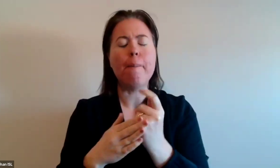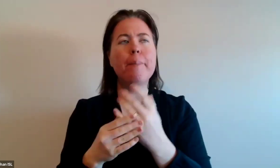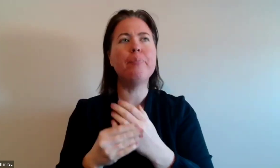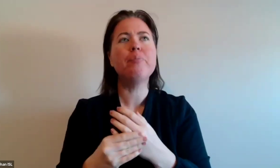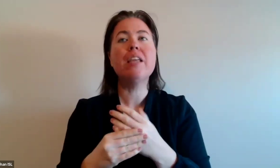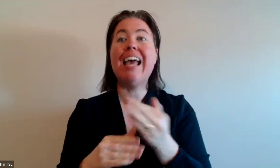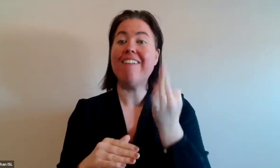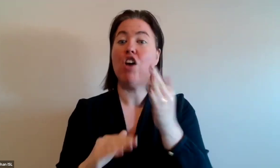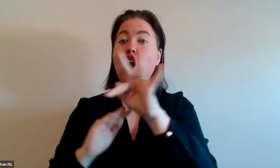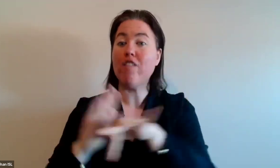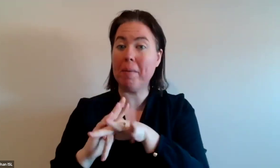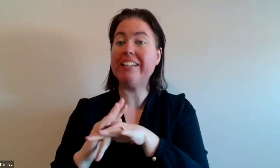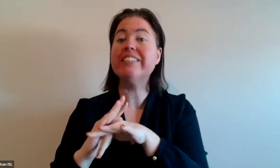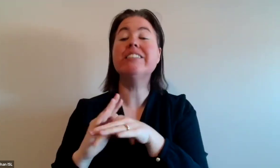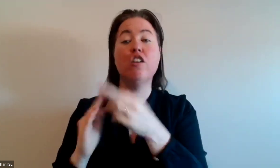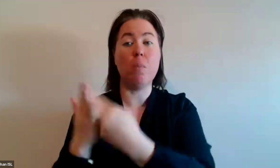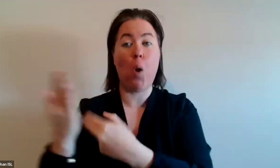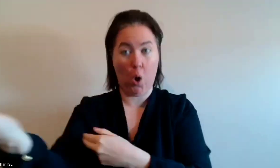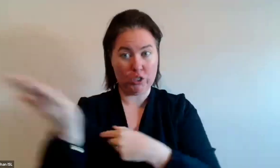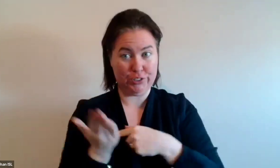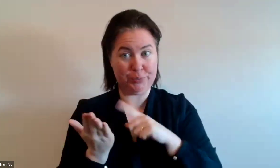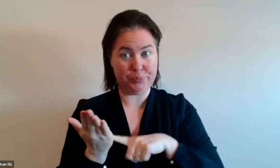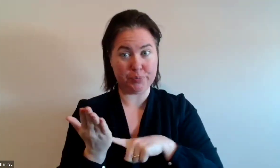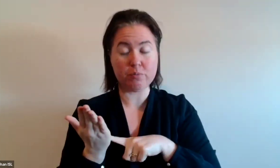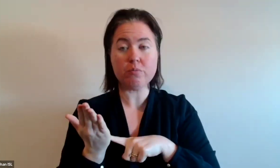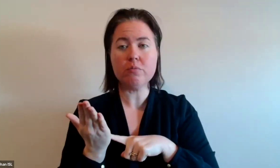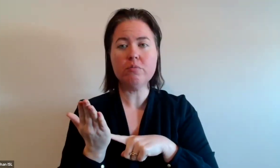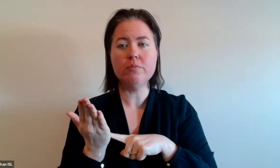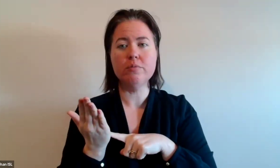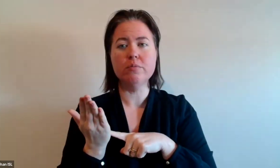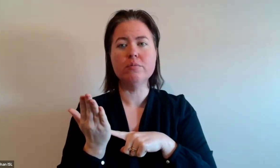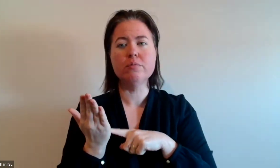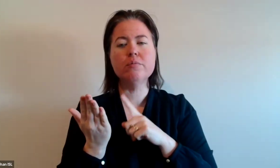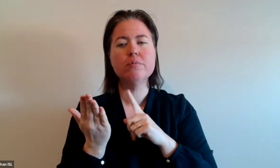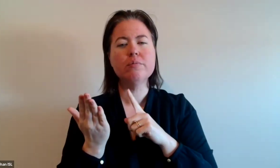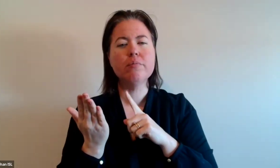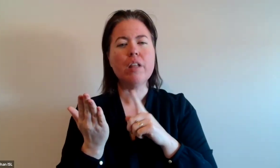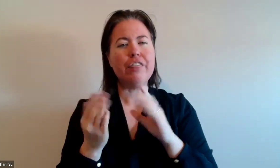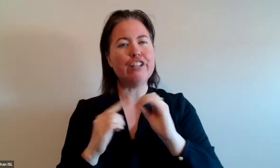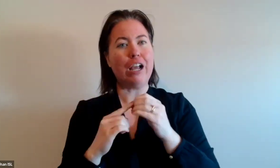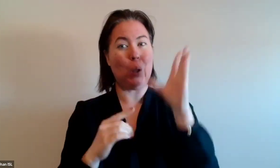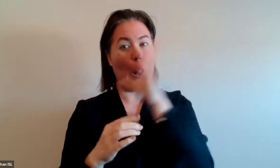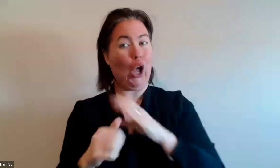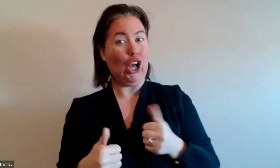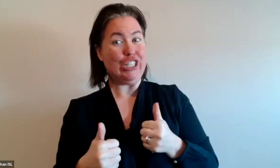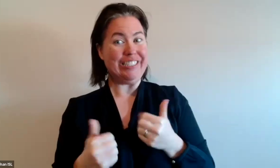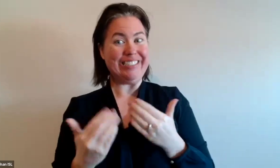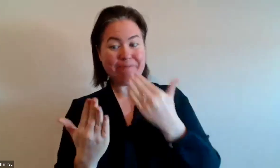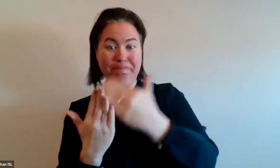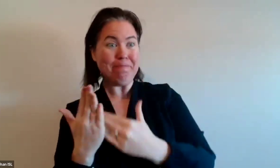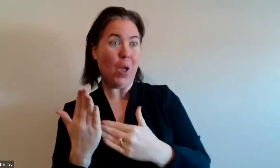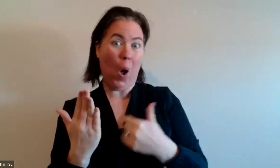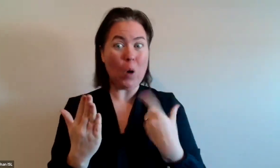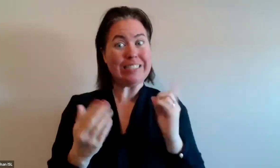they submit their state party report, they try to make a good impression